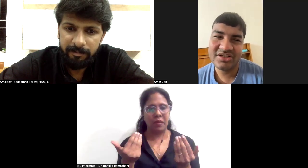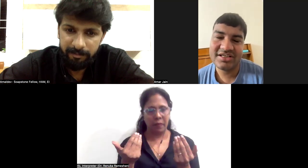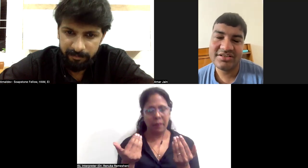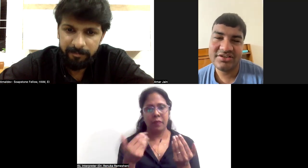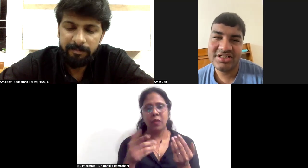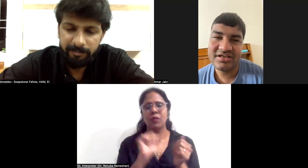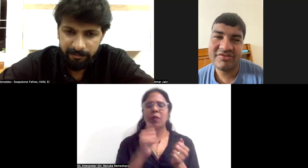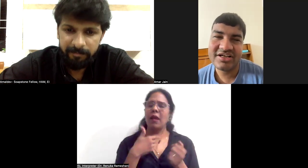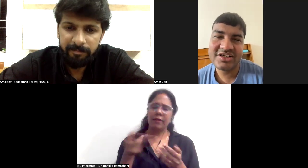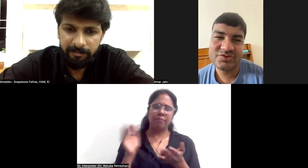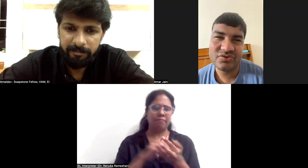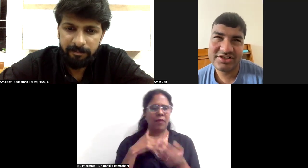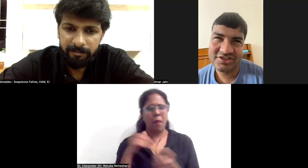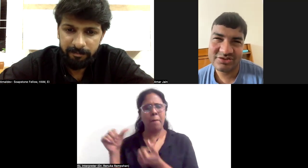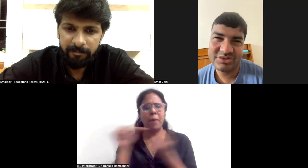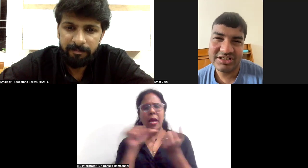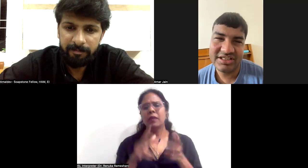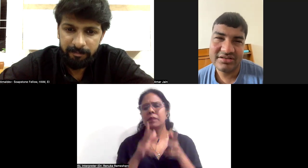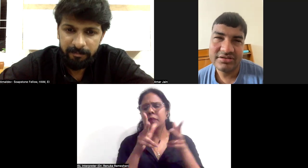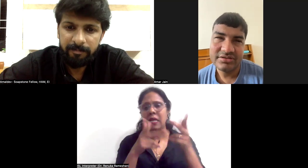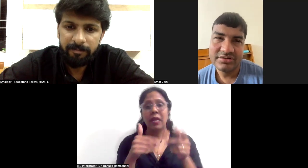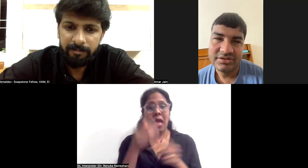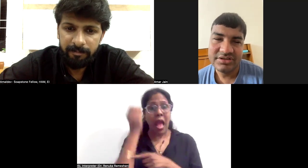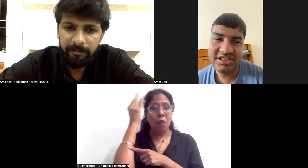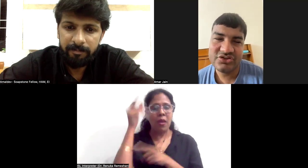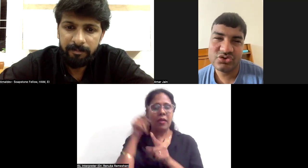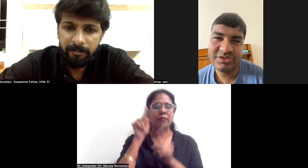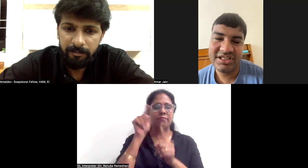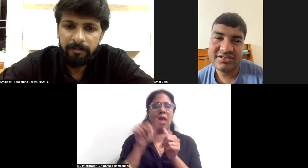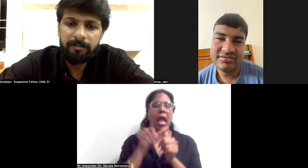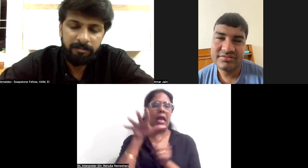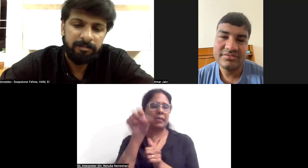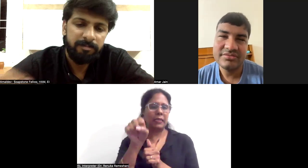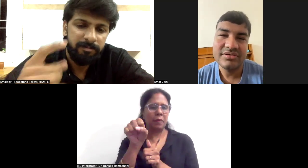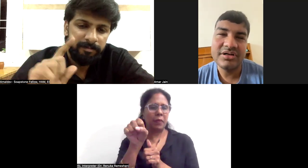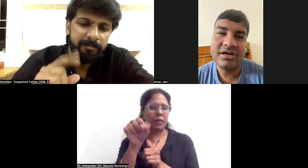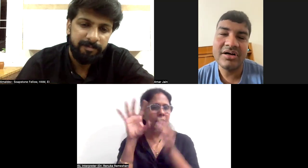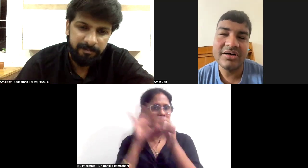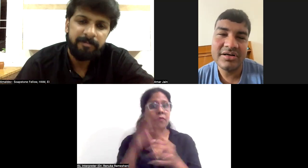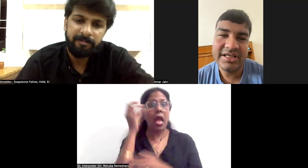same thing, that the awareness for accessibility needs to be